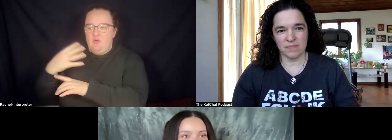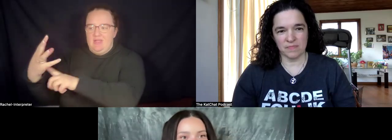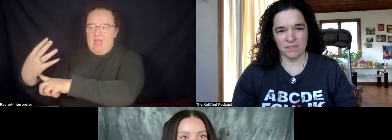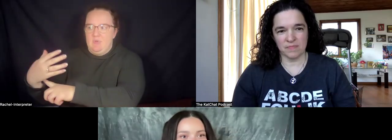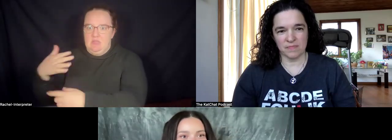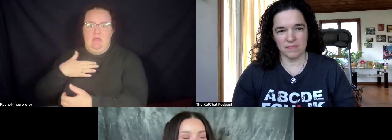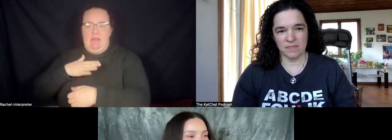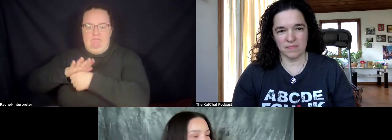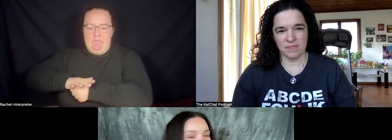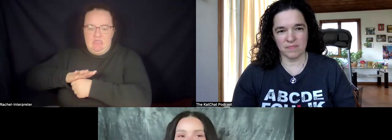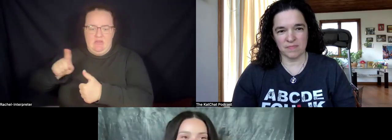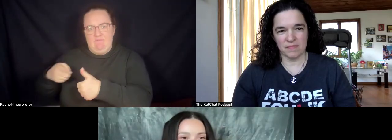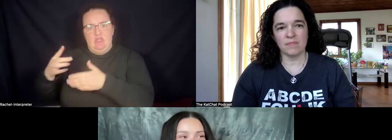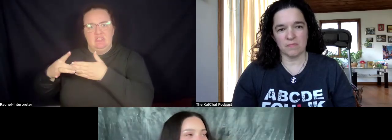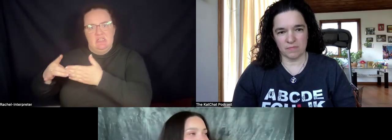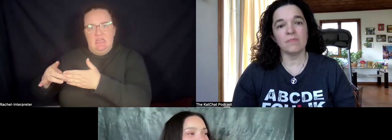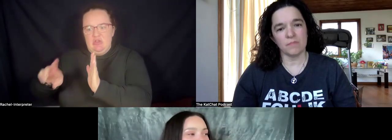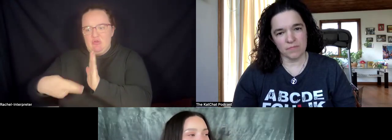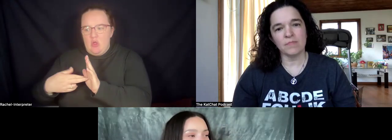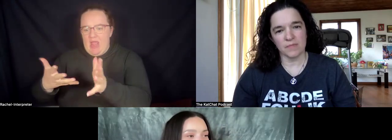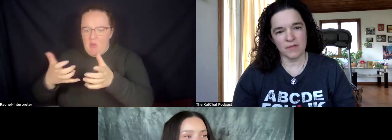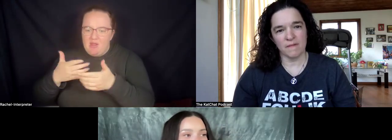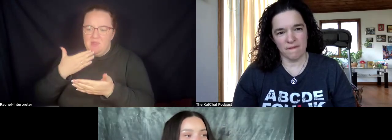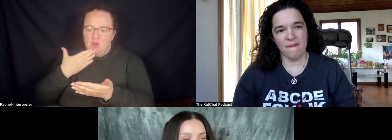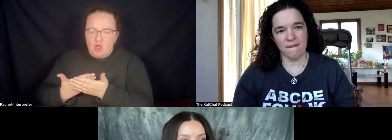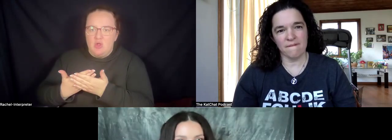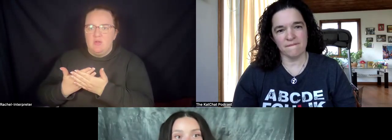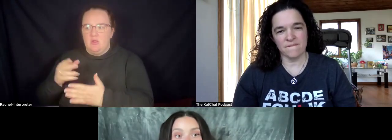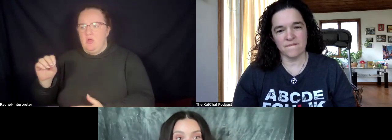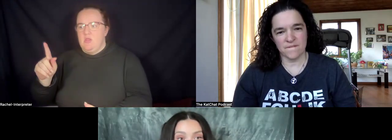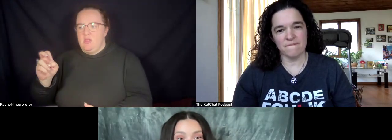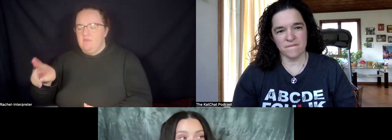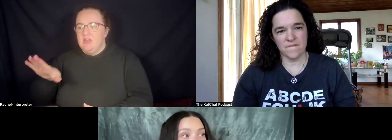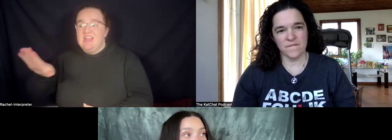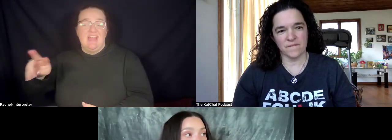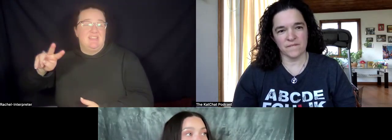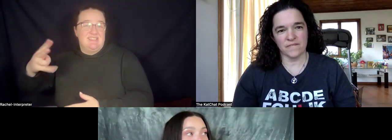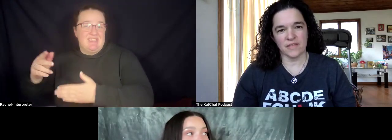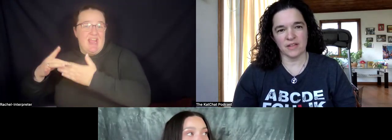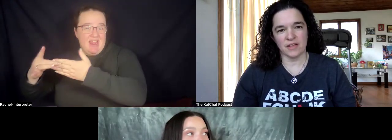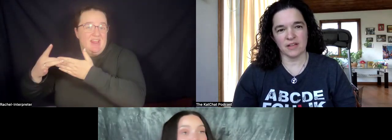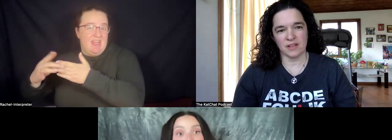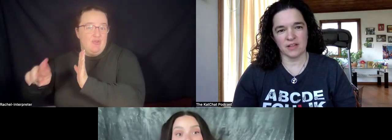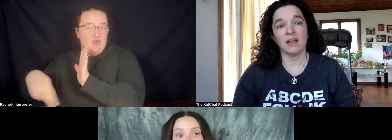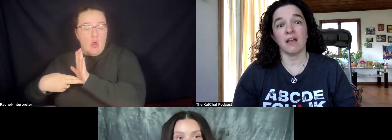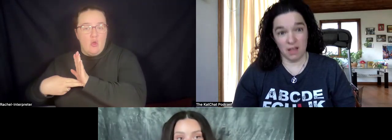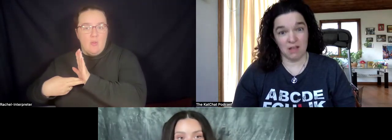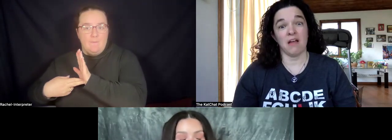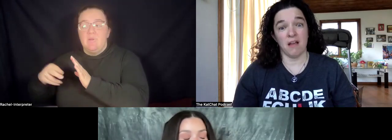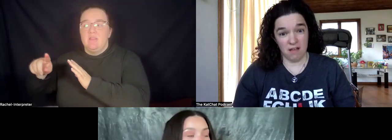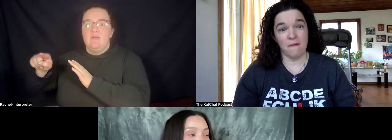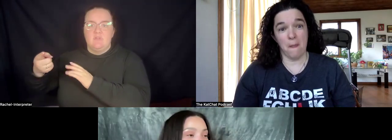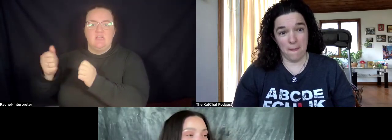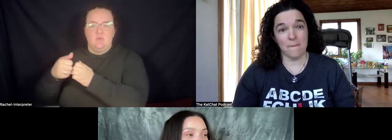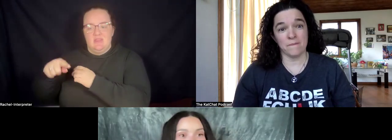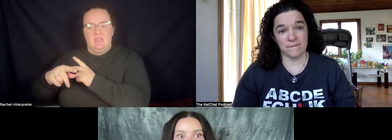It's my first lead role. I'm like, really want to nail this. For Olivier, it was his second lead, but the first with this